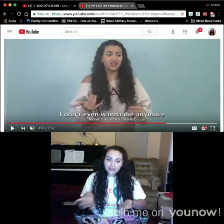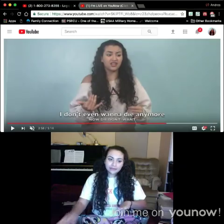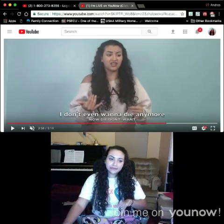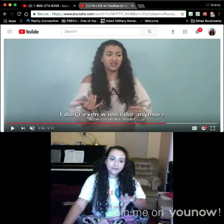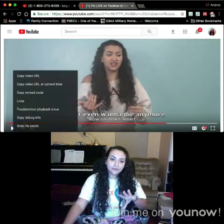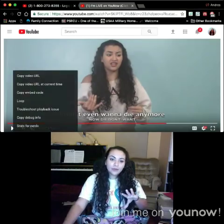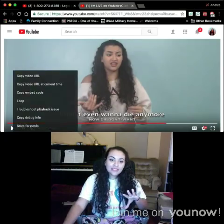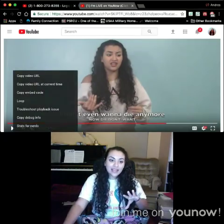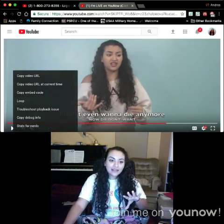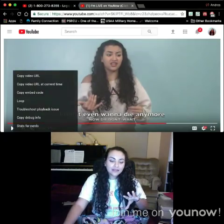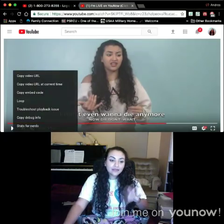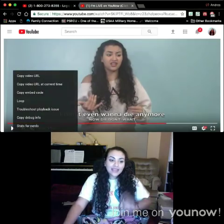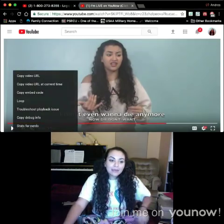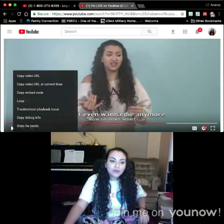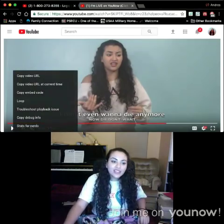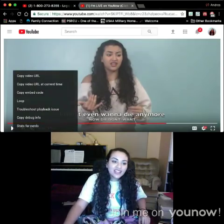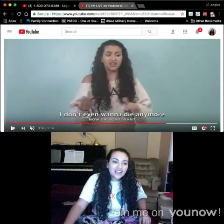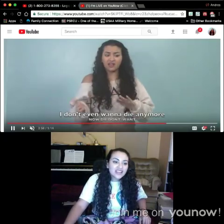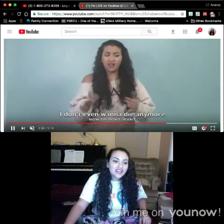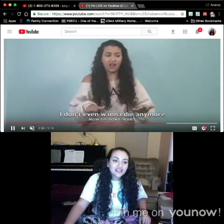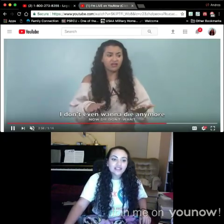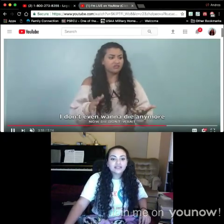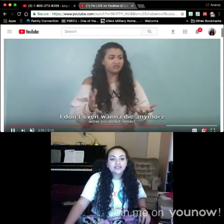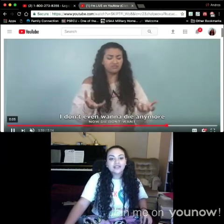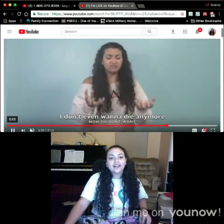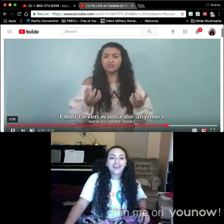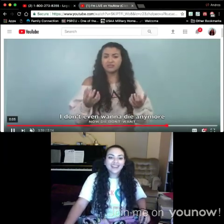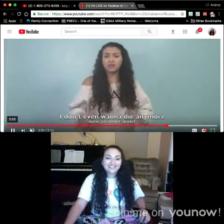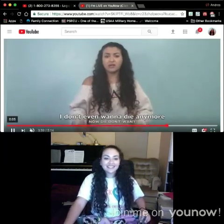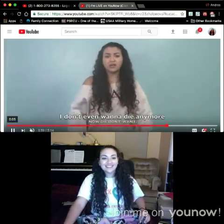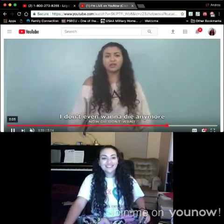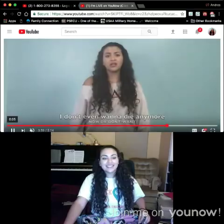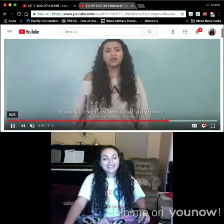want. We're almost done. Stop doing that. Okay.